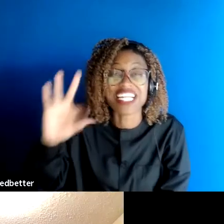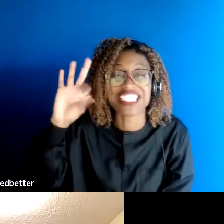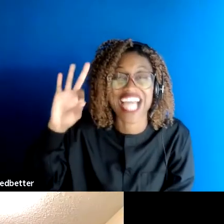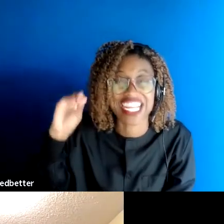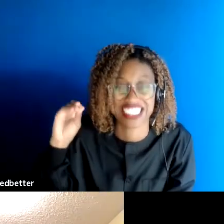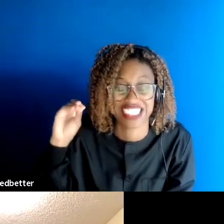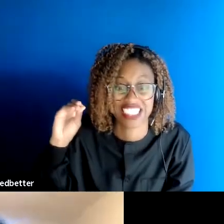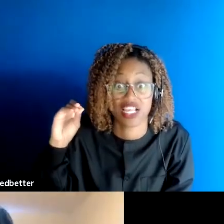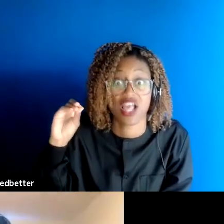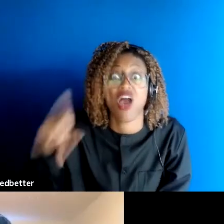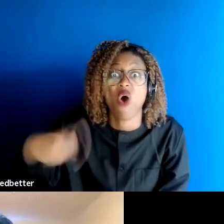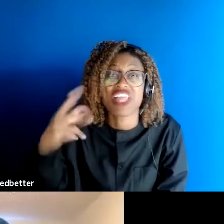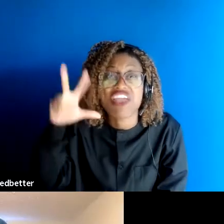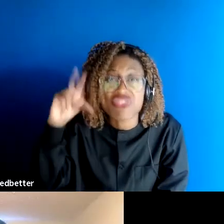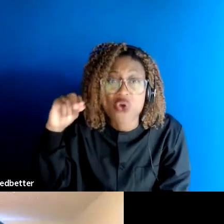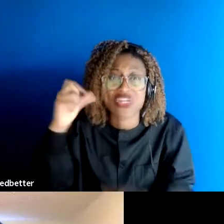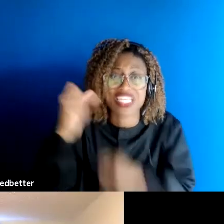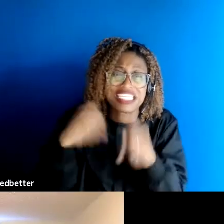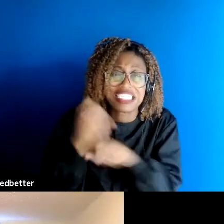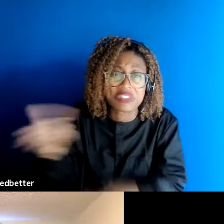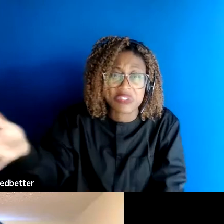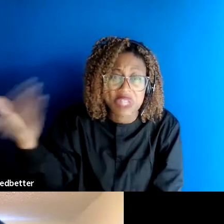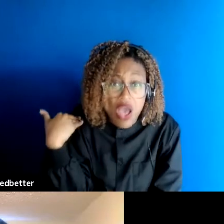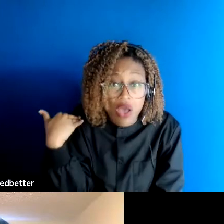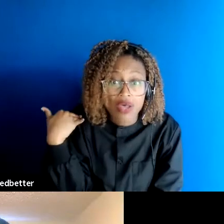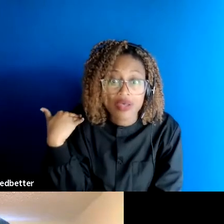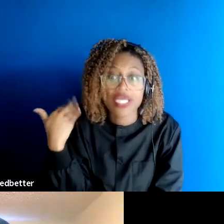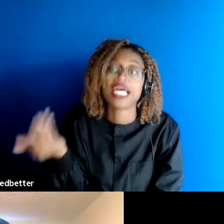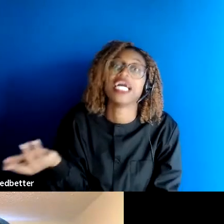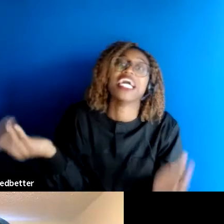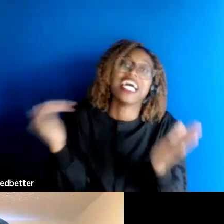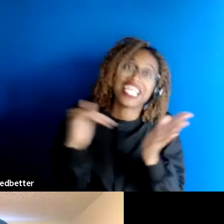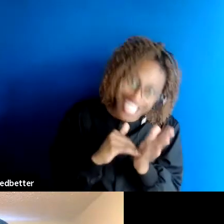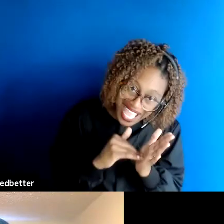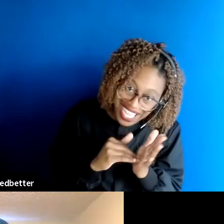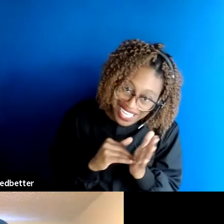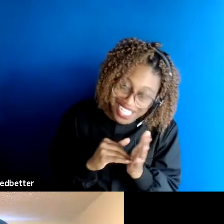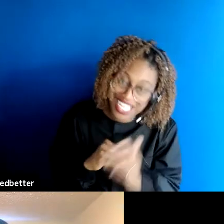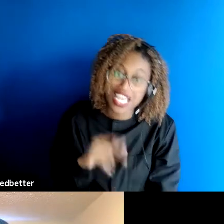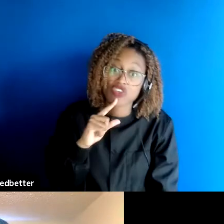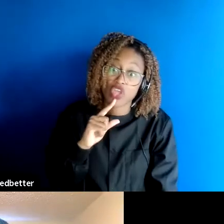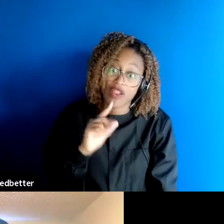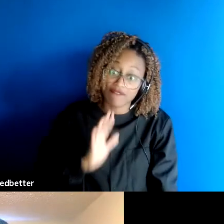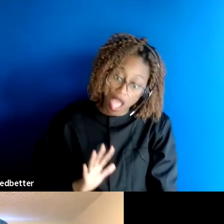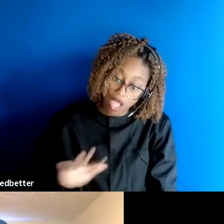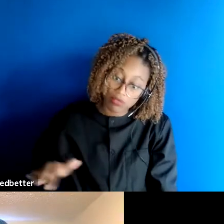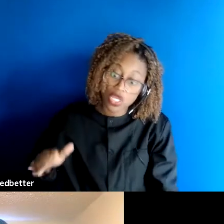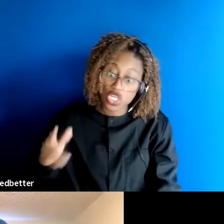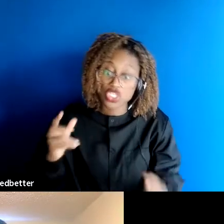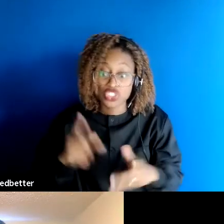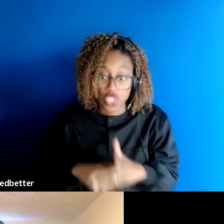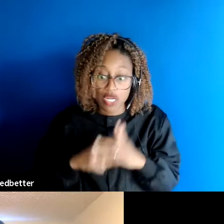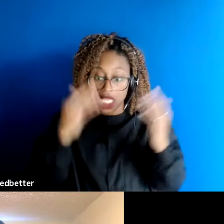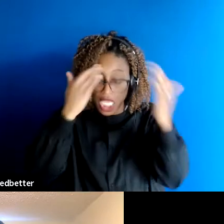only 30 years ago. So again, age of sentience, 35. Anyone 35 years old